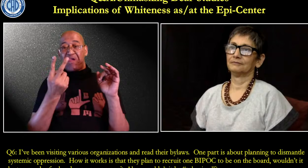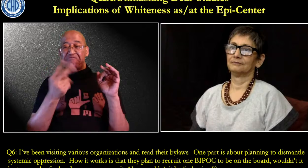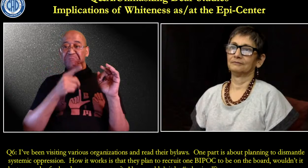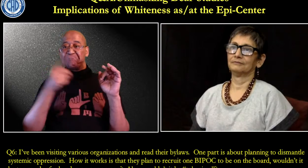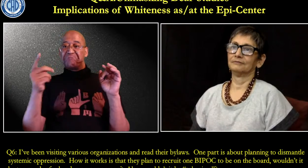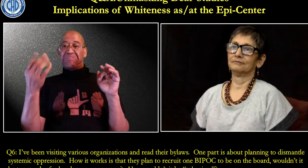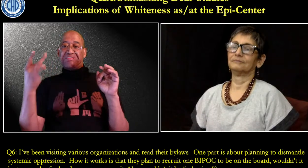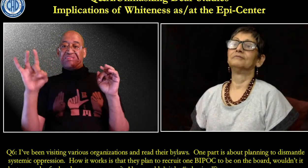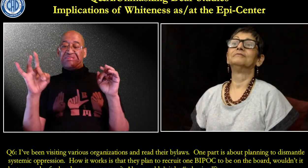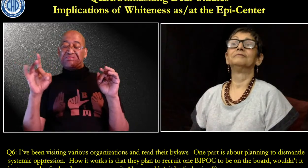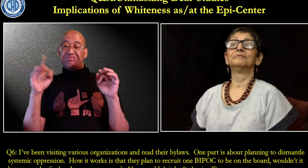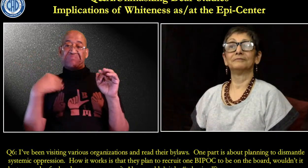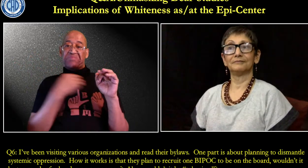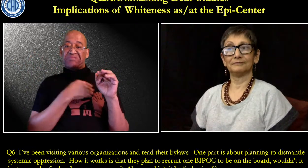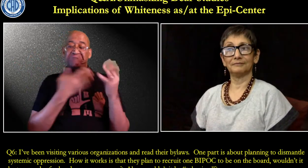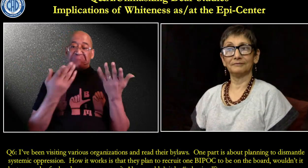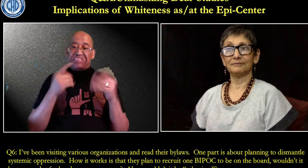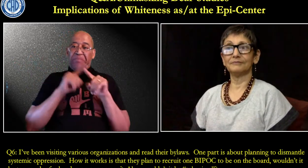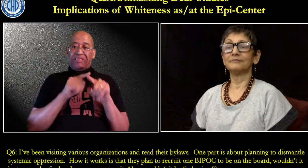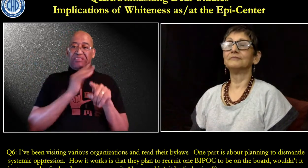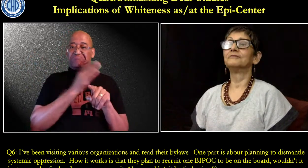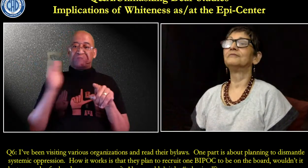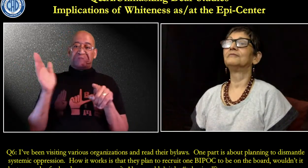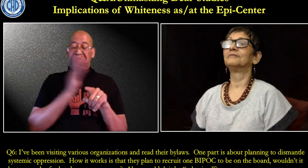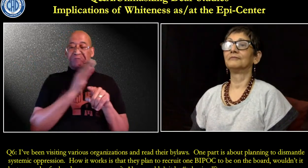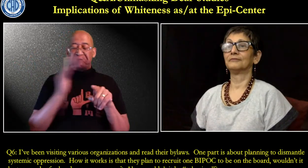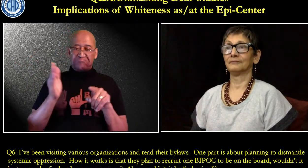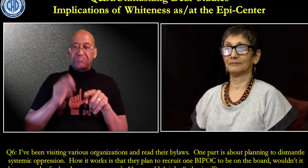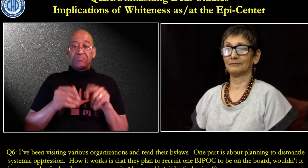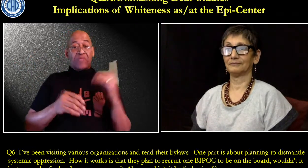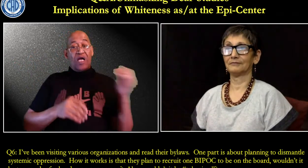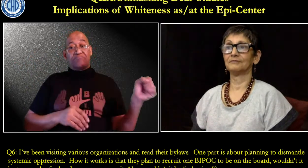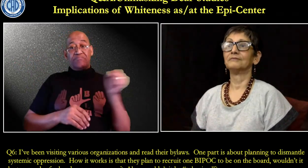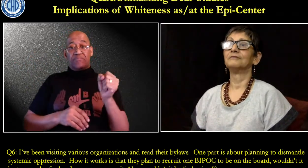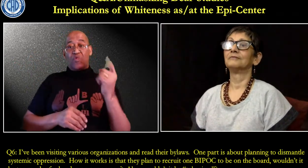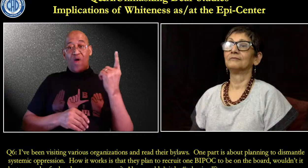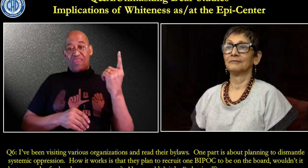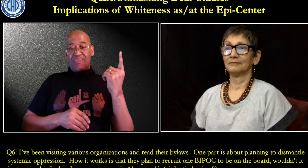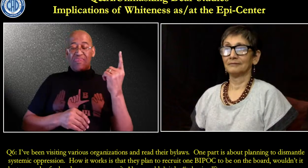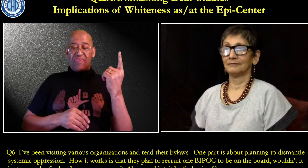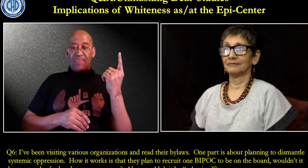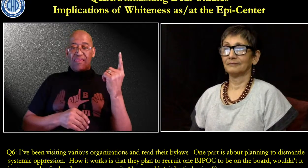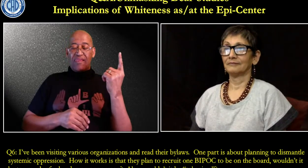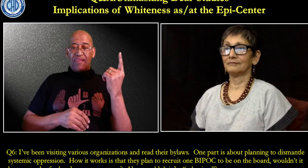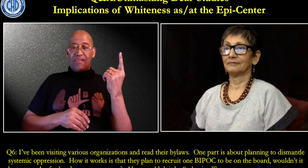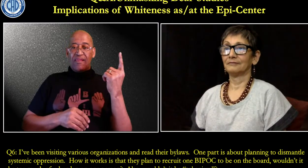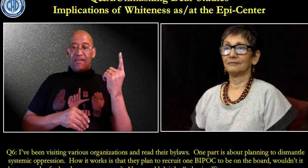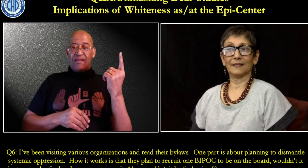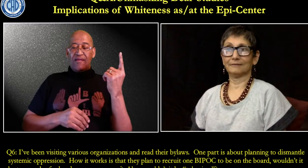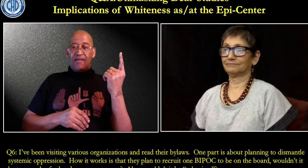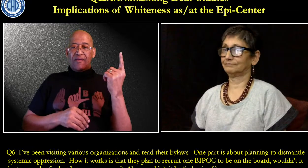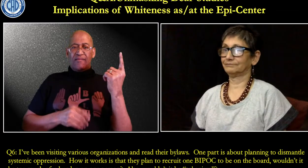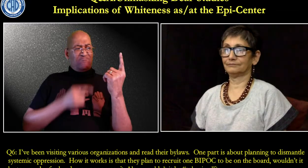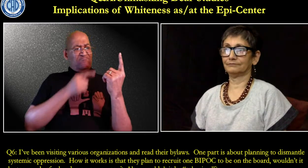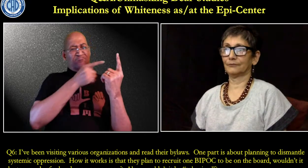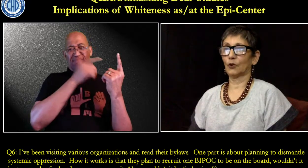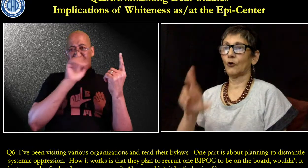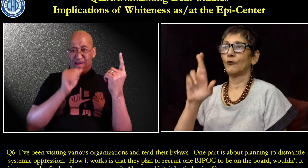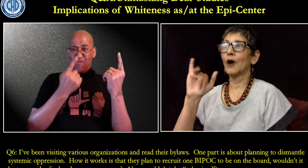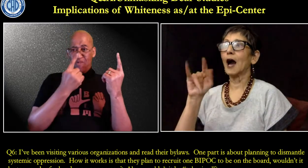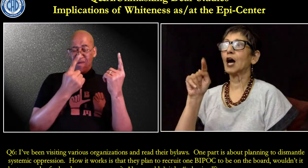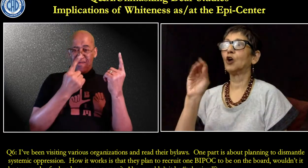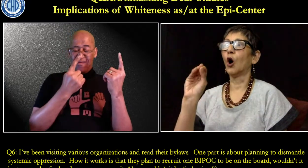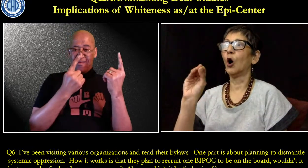Maybe there's a board of 9, maybe 12, 18 board members, somewhere around there. And then they bring in one.